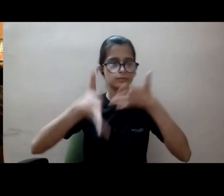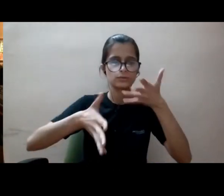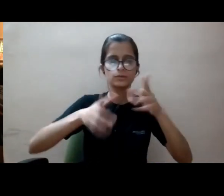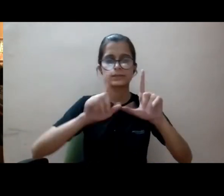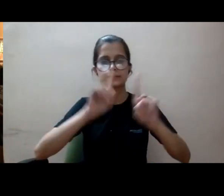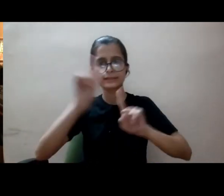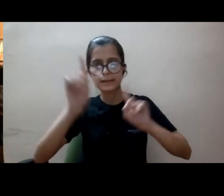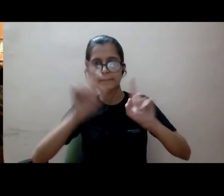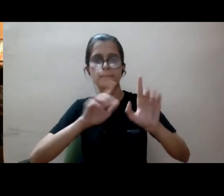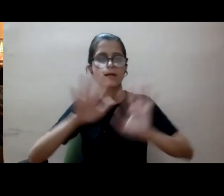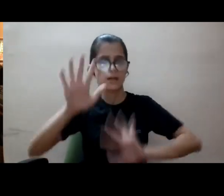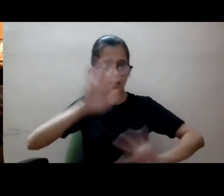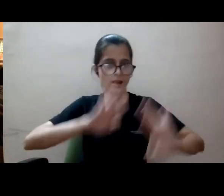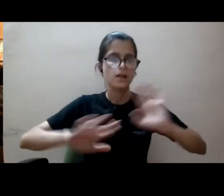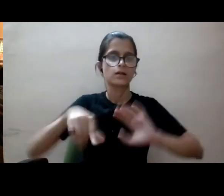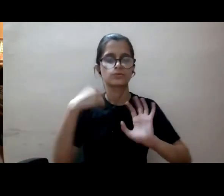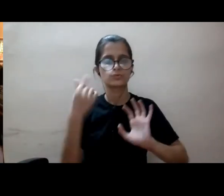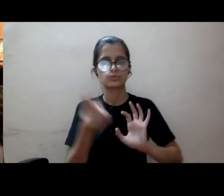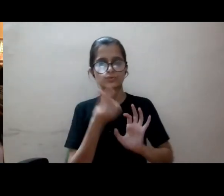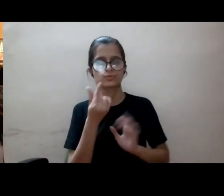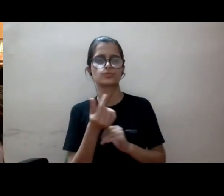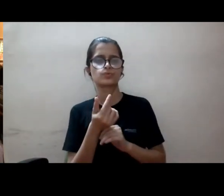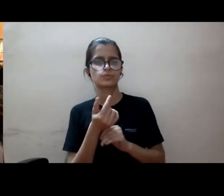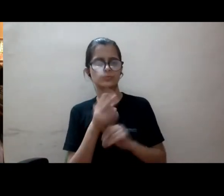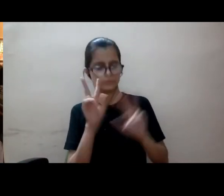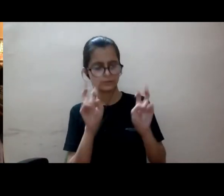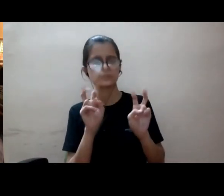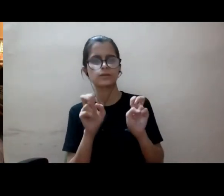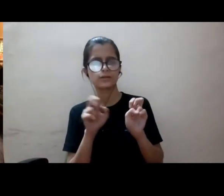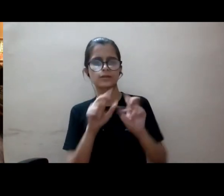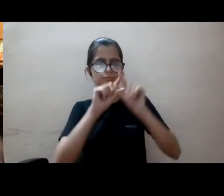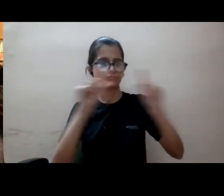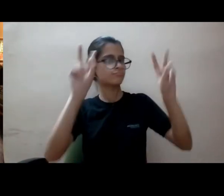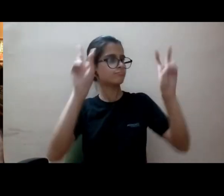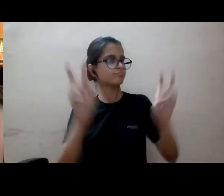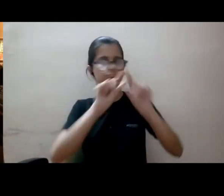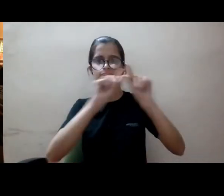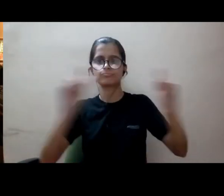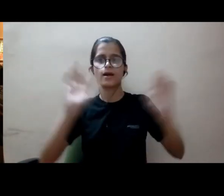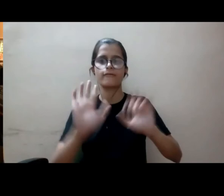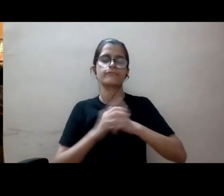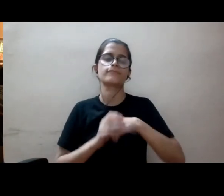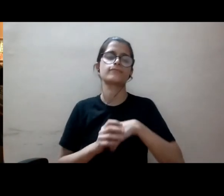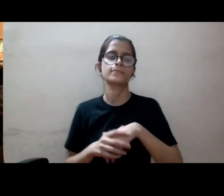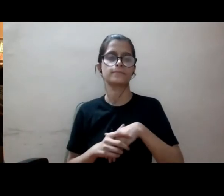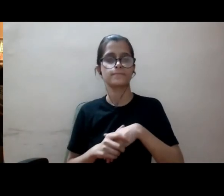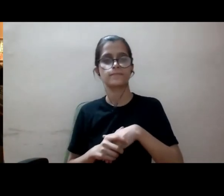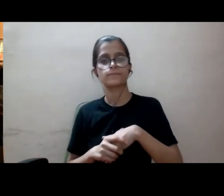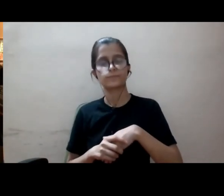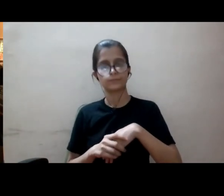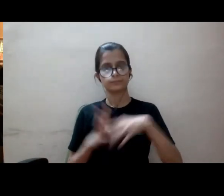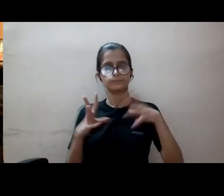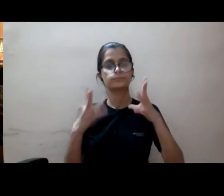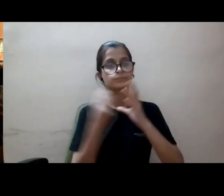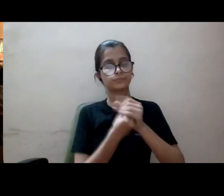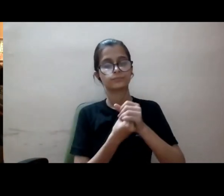So it's a, you know, it's like you, it's a crutch in their stories, right? We suffer from that